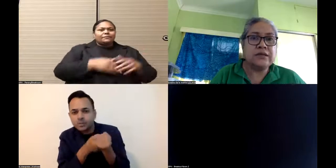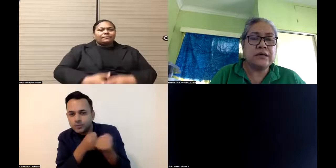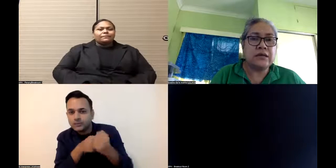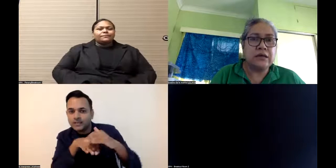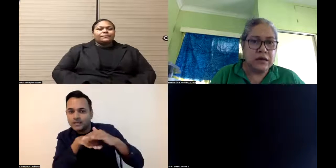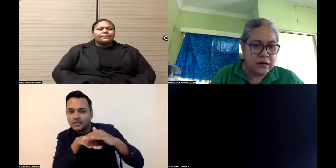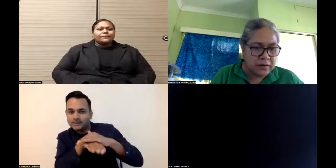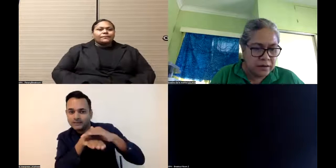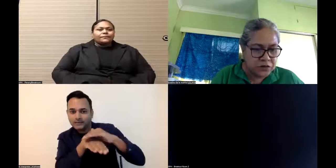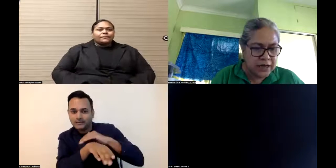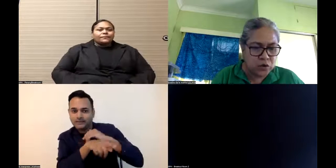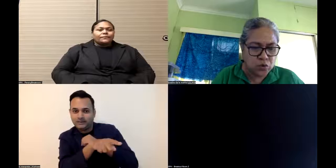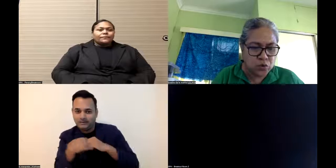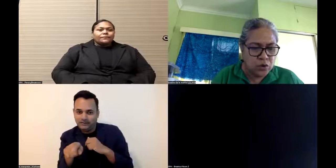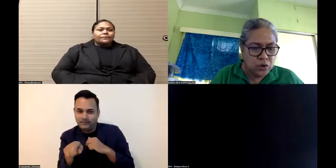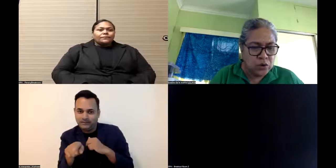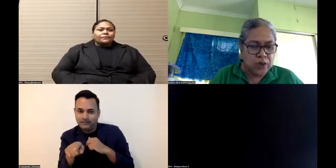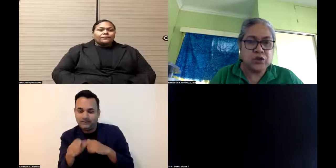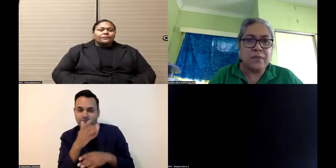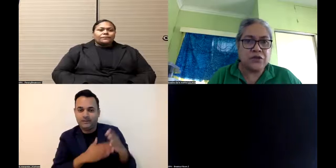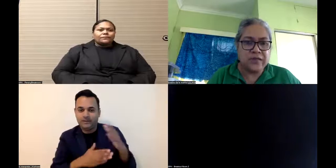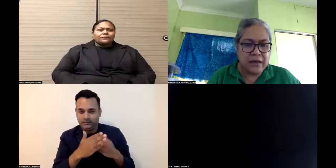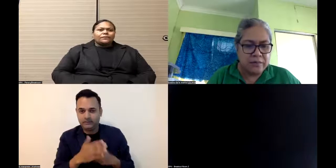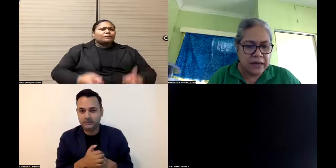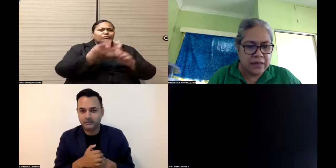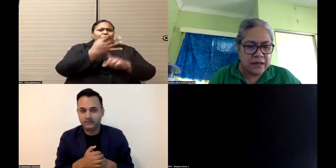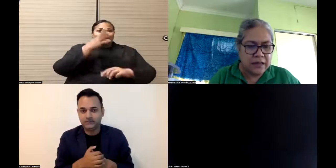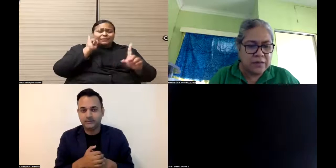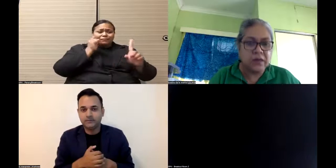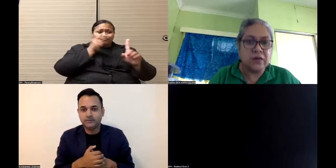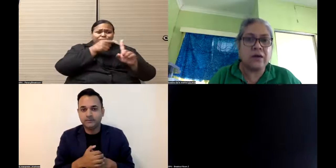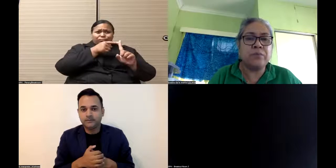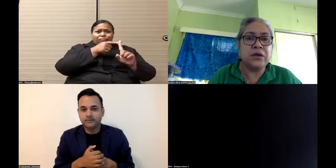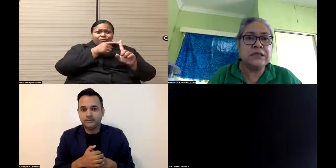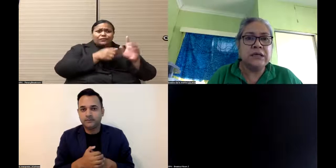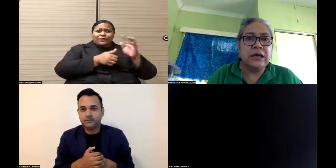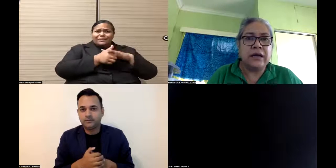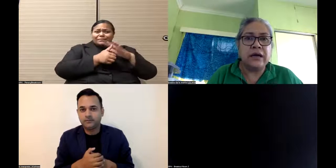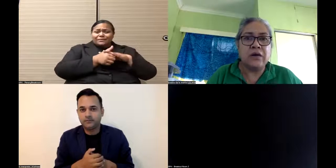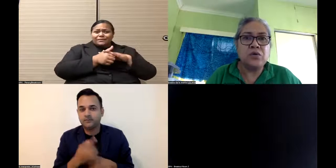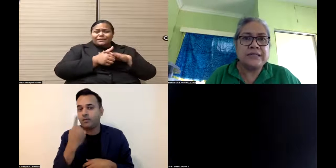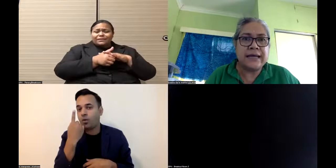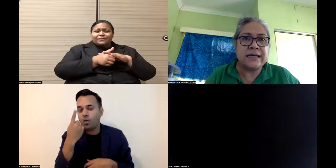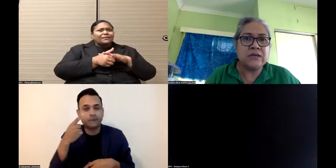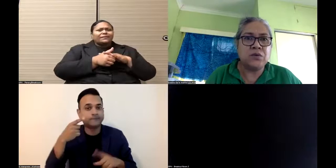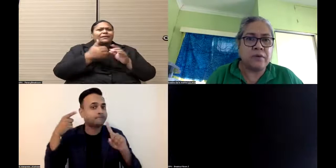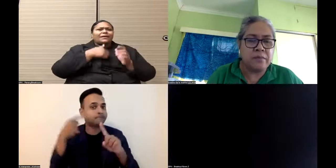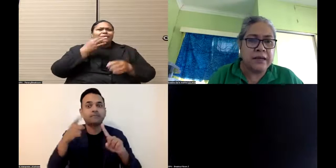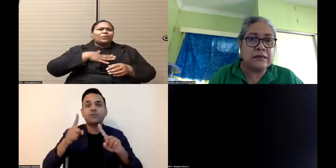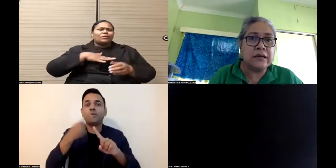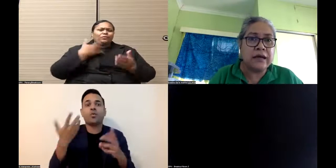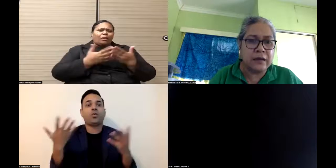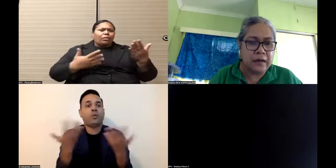want Chair to dwell too much on that, but I think there has been a great point and our note takers will